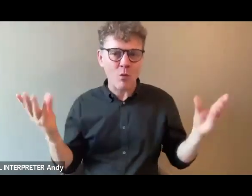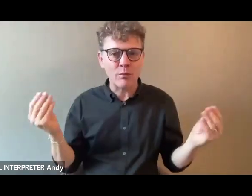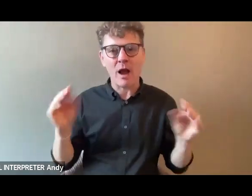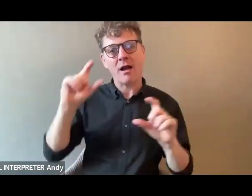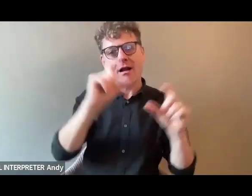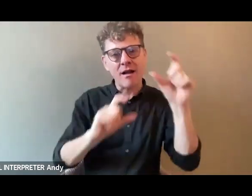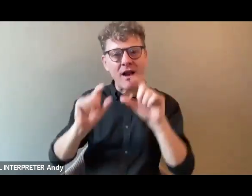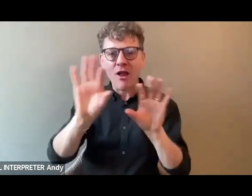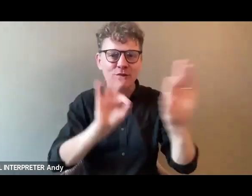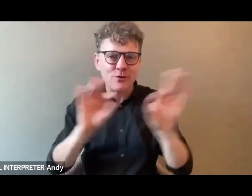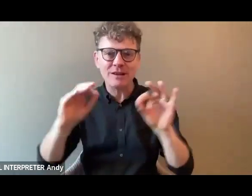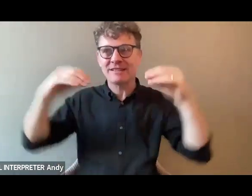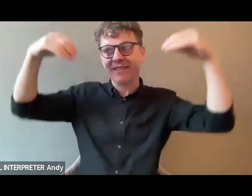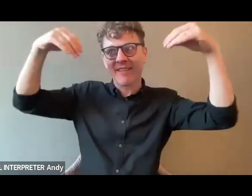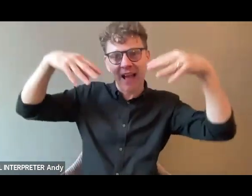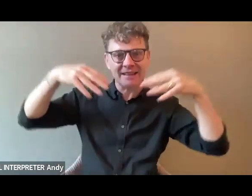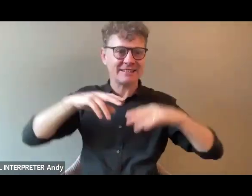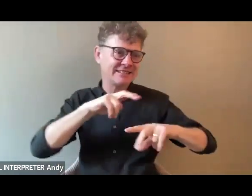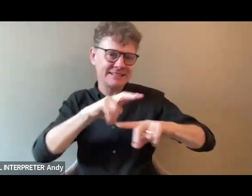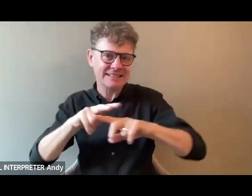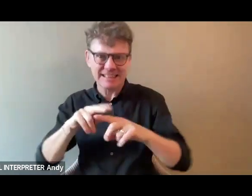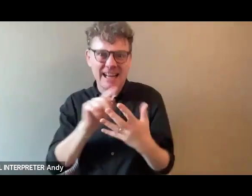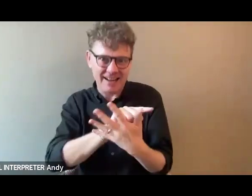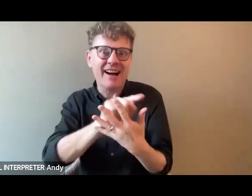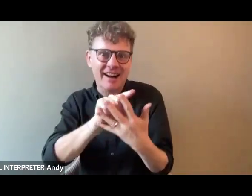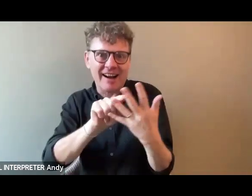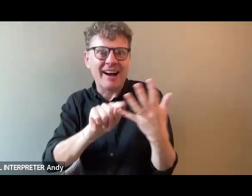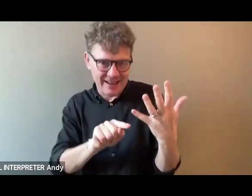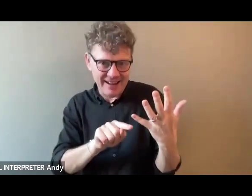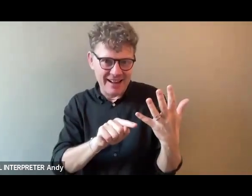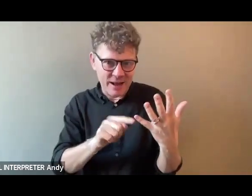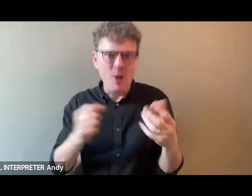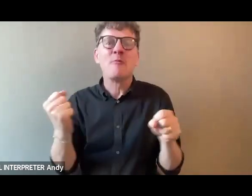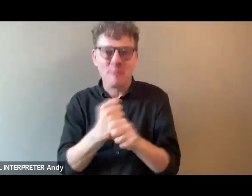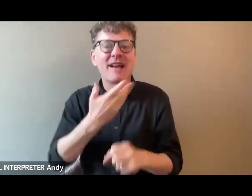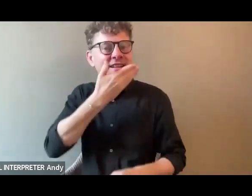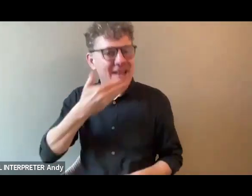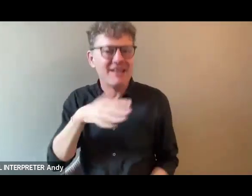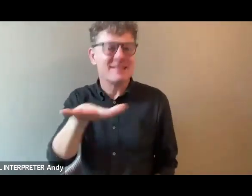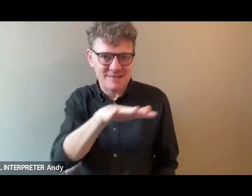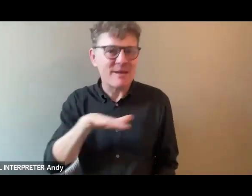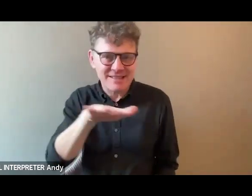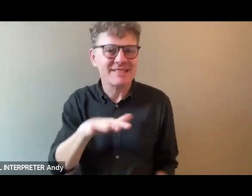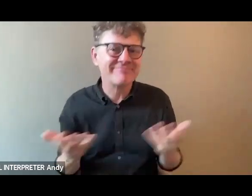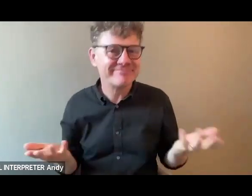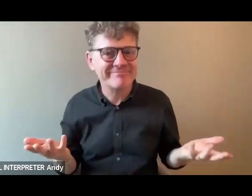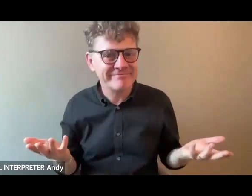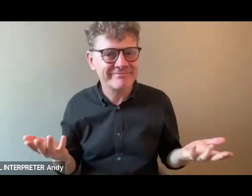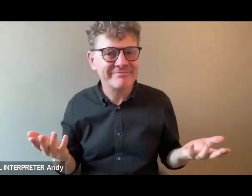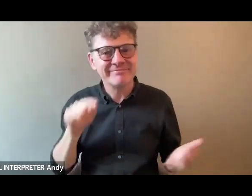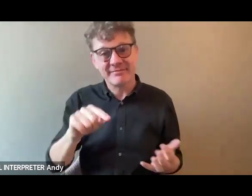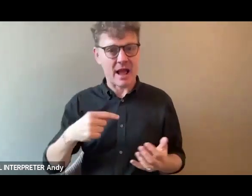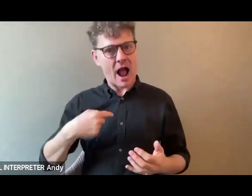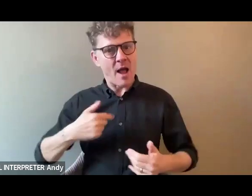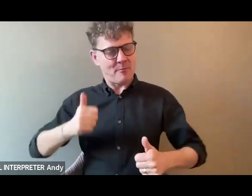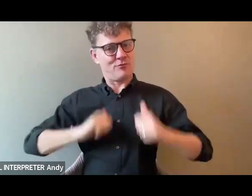choices, the seating choices, yeah, there's a lot that goes into that. But it feels like just a nice space. And I'm actually